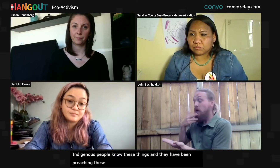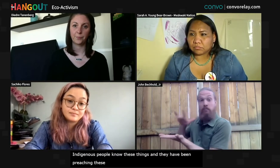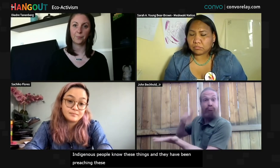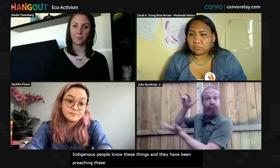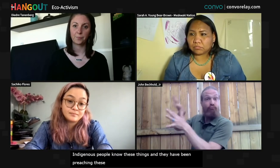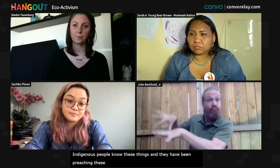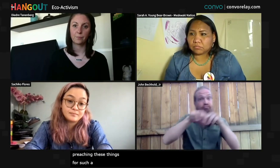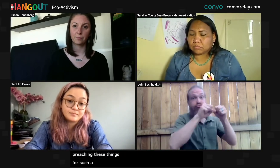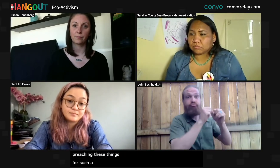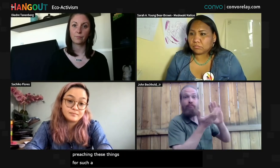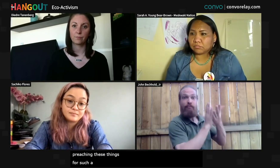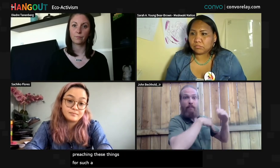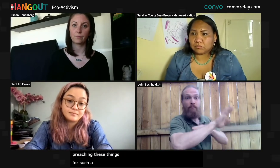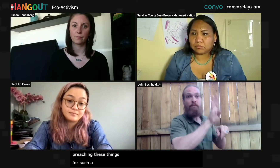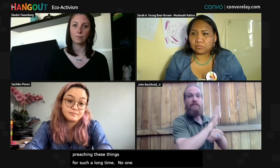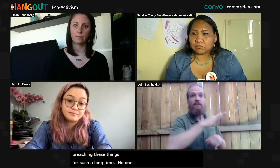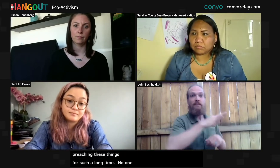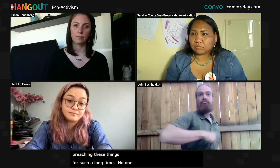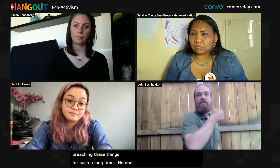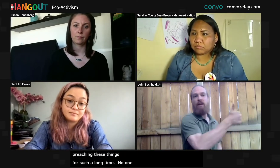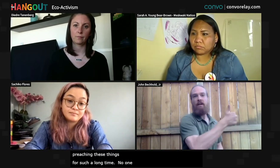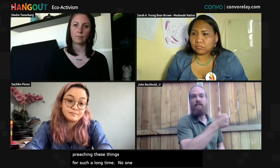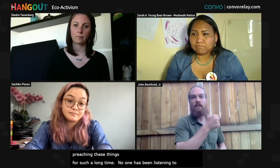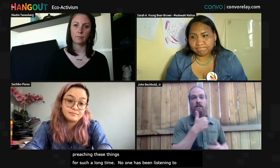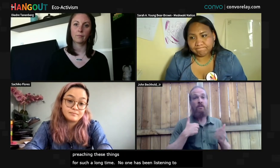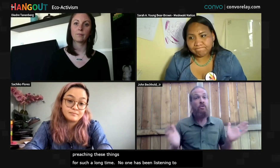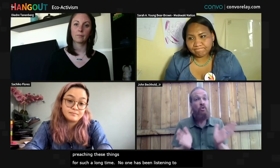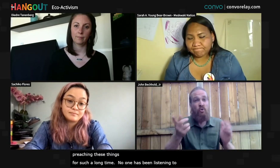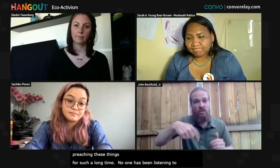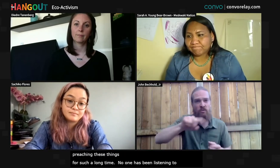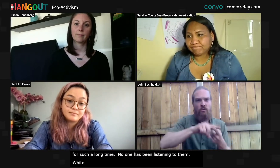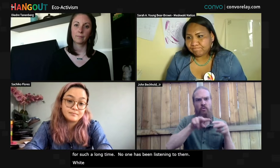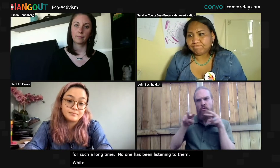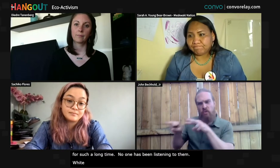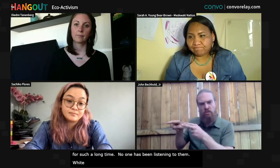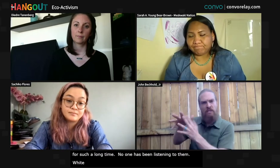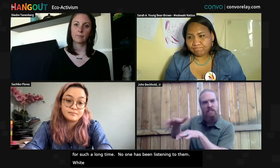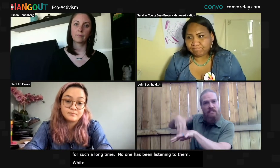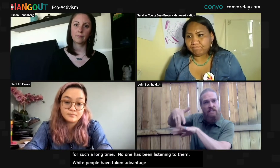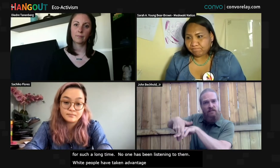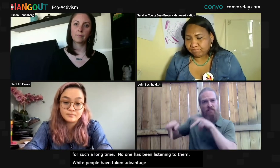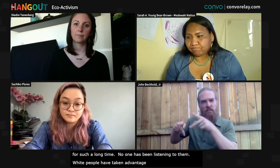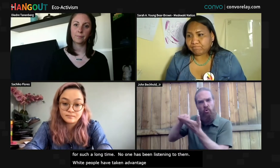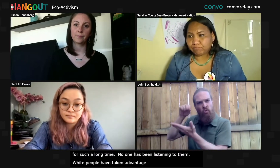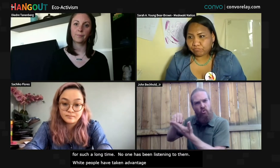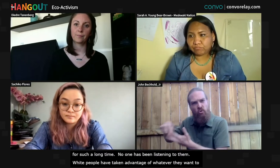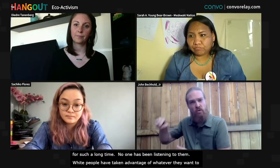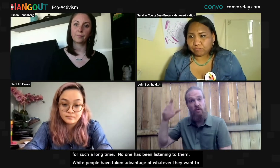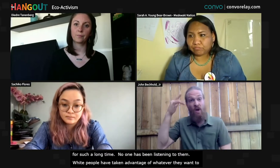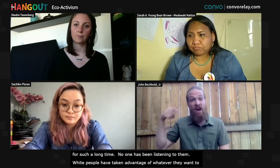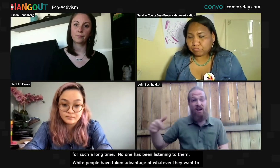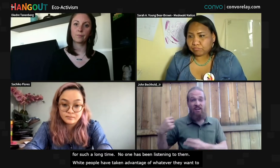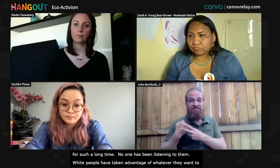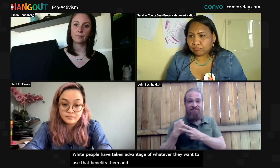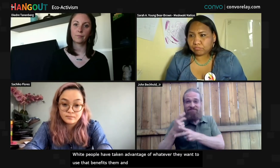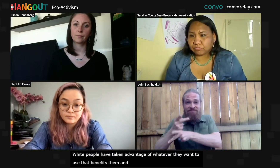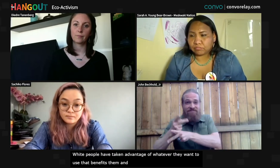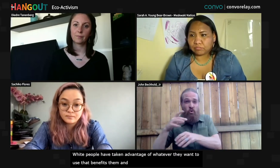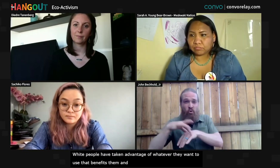have just, taken advantage of whatever they want to use that benefits them and goes on their way. But these Indigenous people have learned about